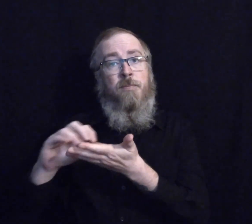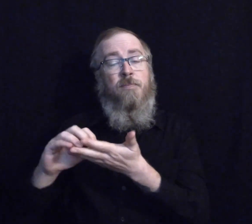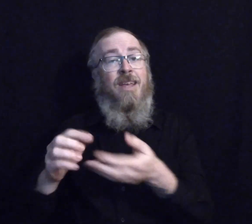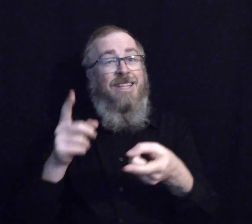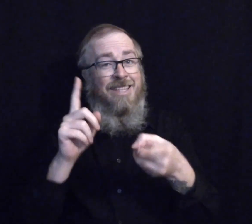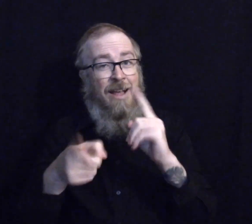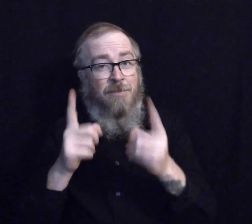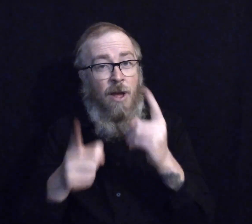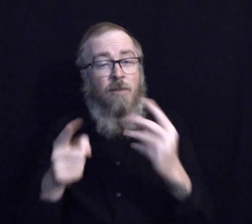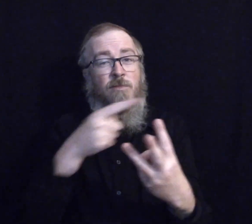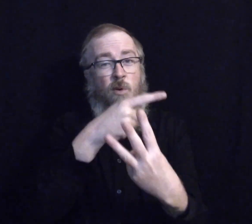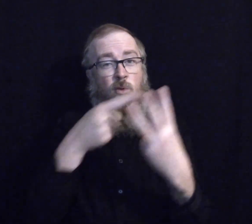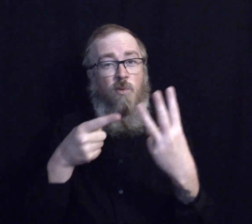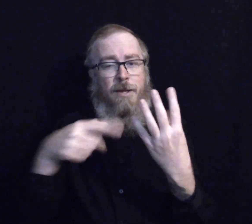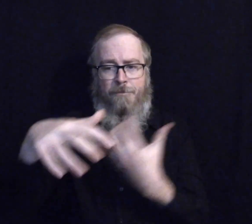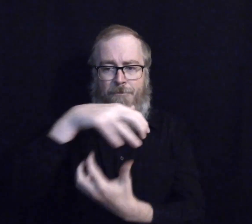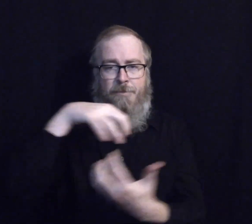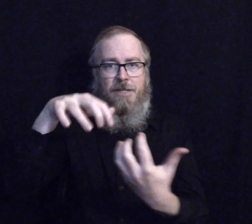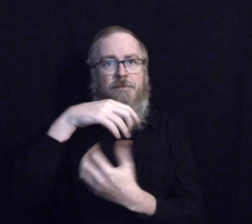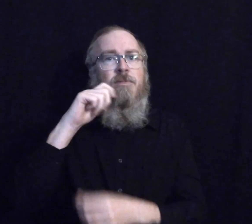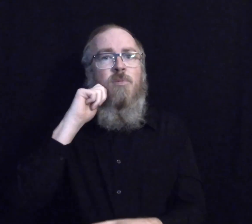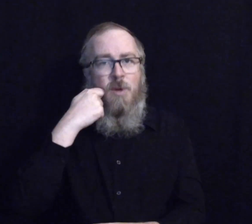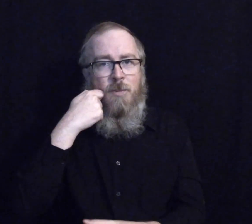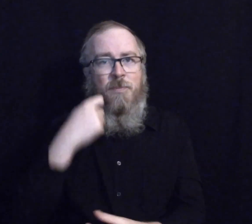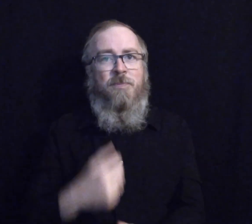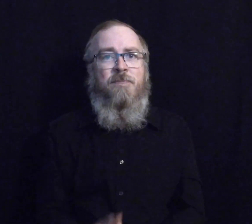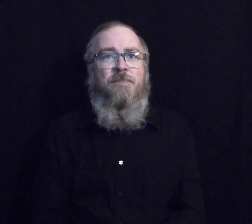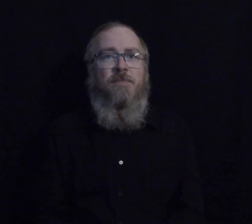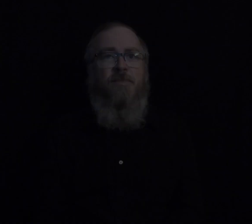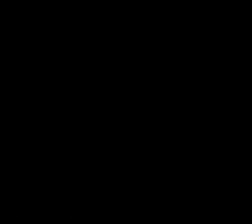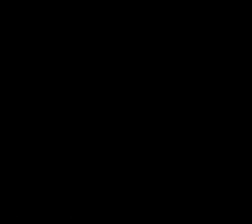software. Sometimes people will use a combination of all three.